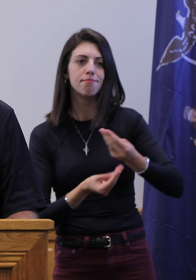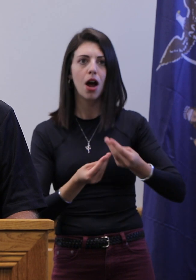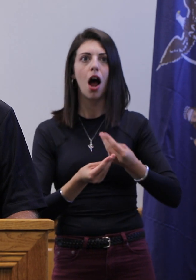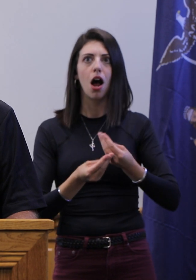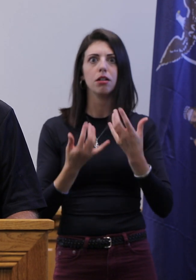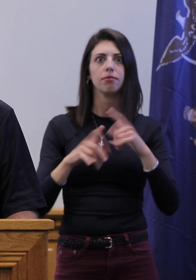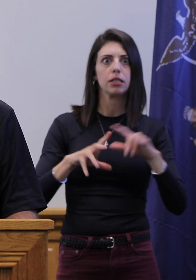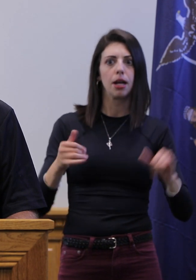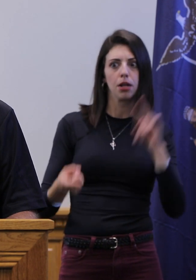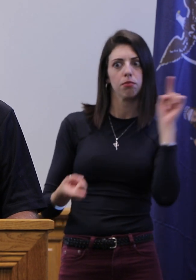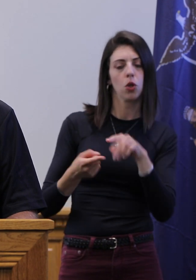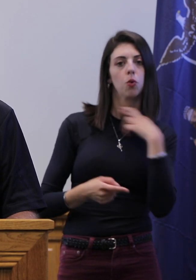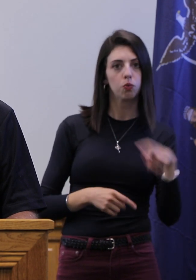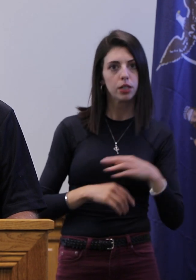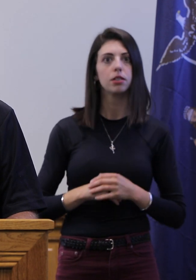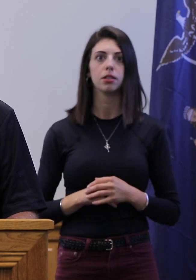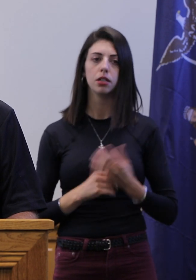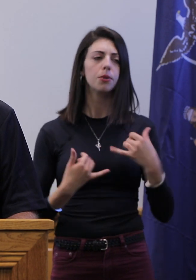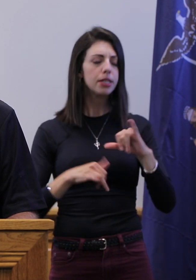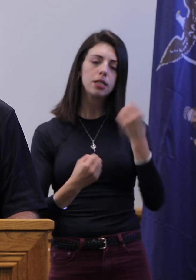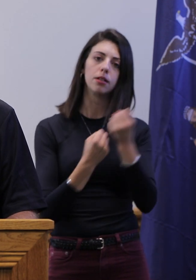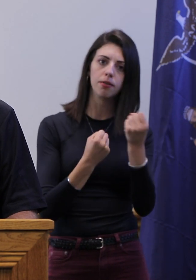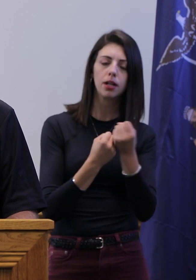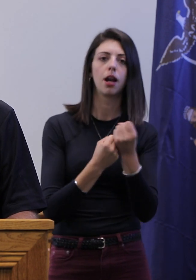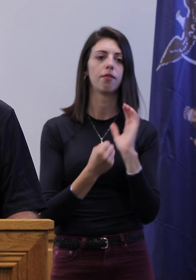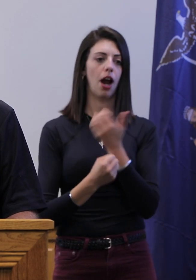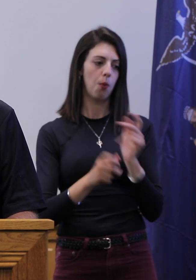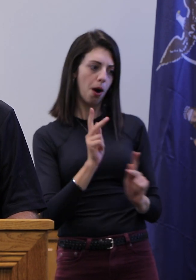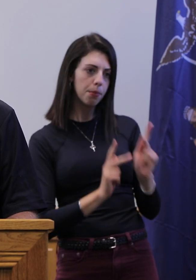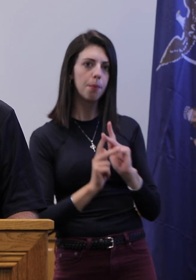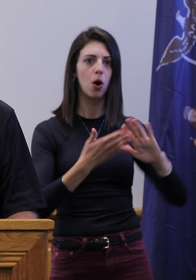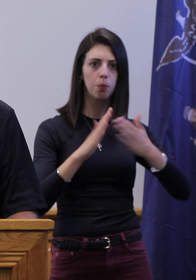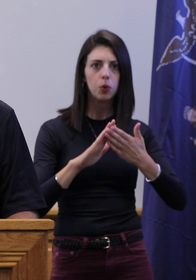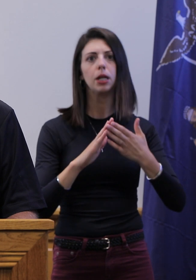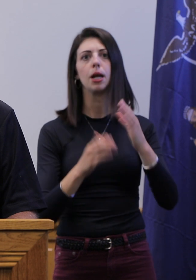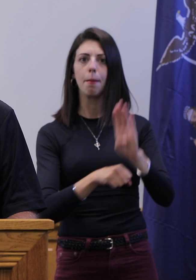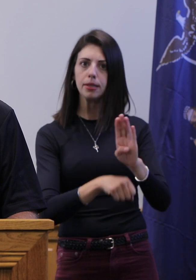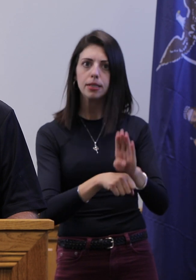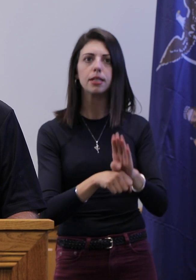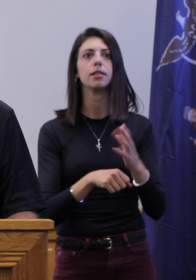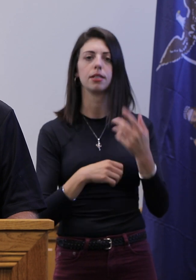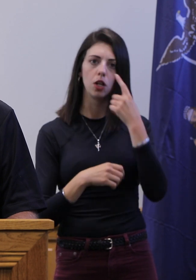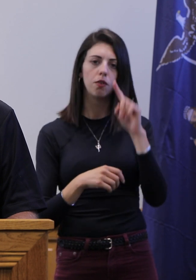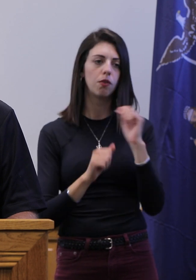follow new developments and advocate for our residents and businesses and the types of activities that New York State is allowing.